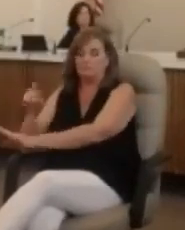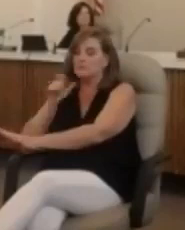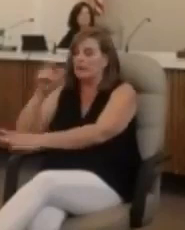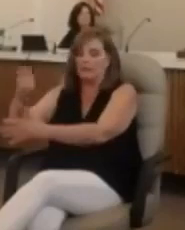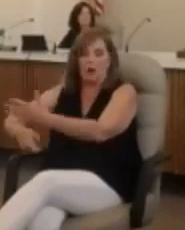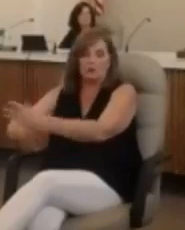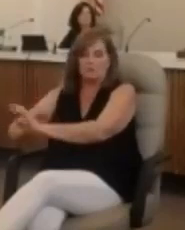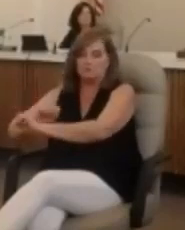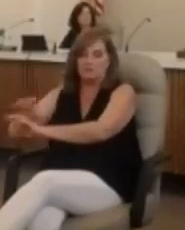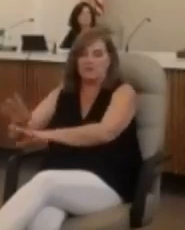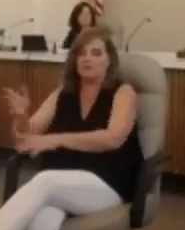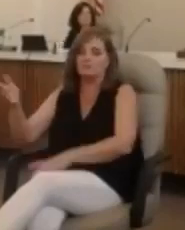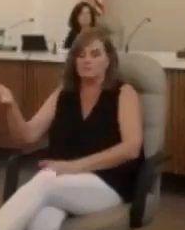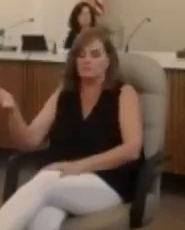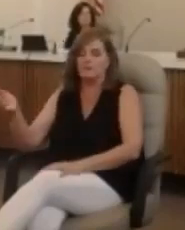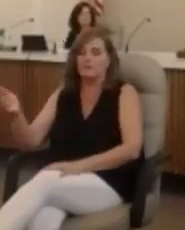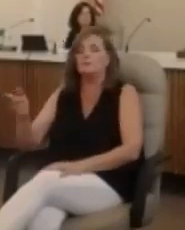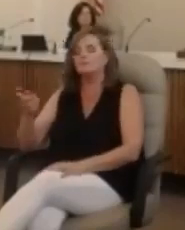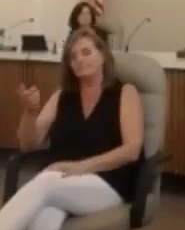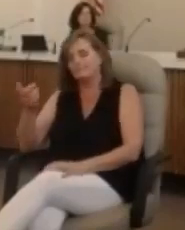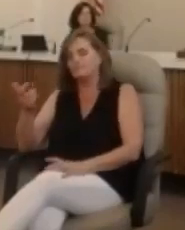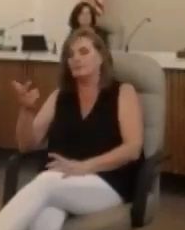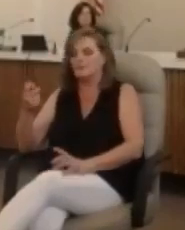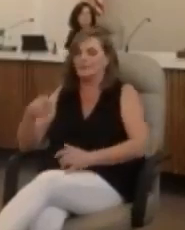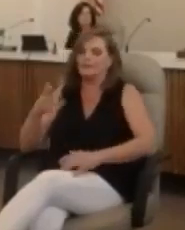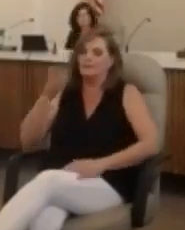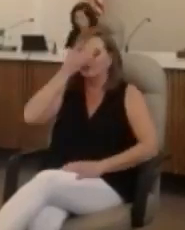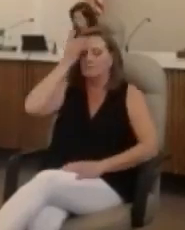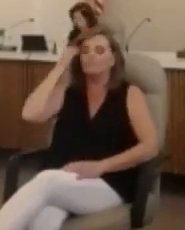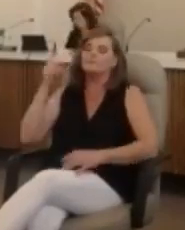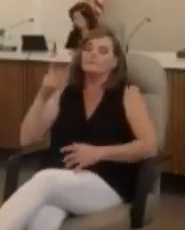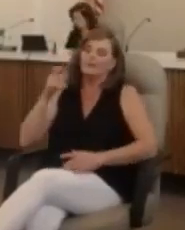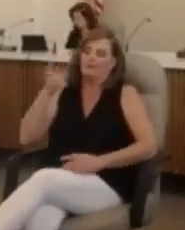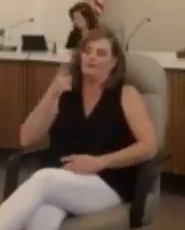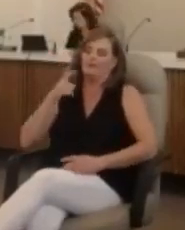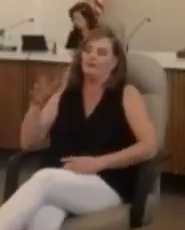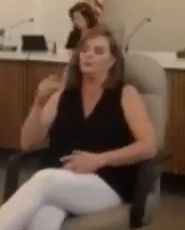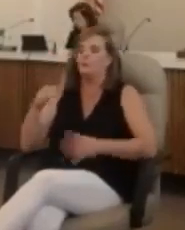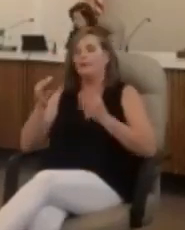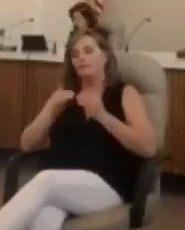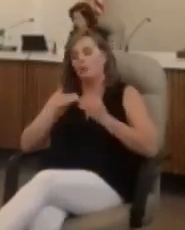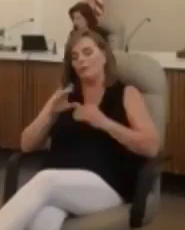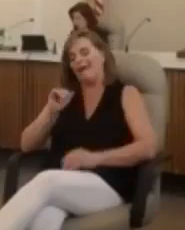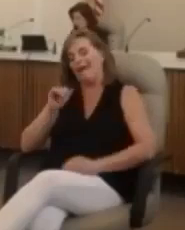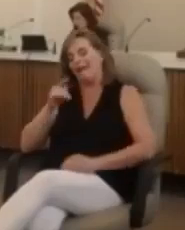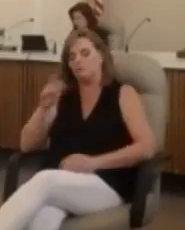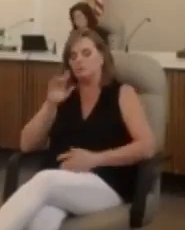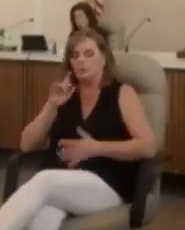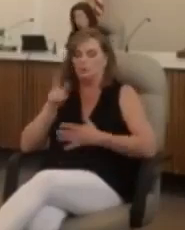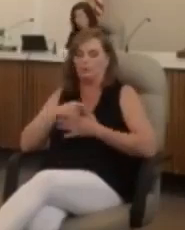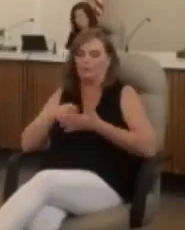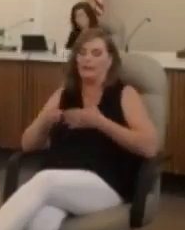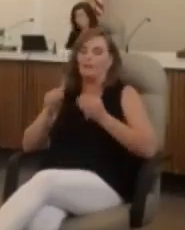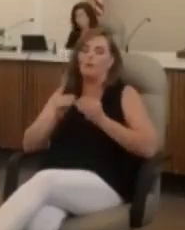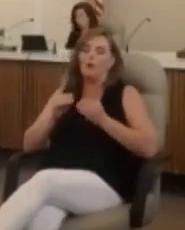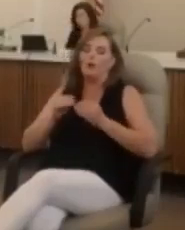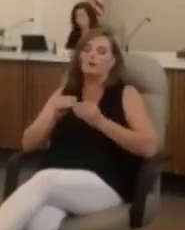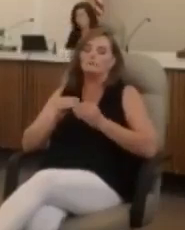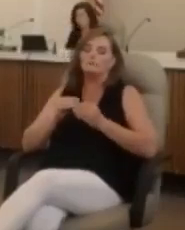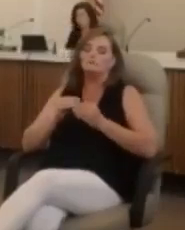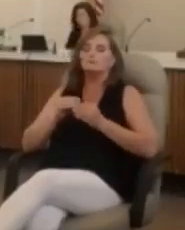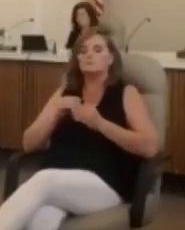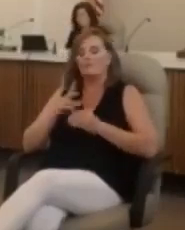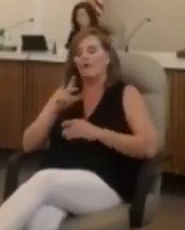of course, there are ramifications to that. You have more acreage, you're going to pay a bit more in taxes. It's not